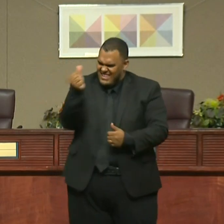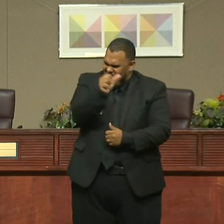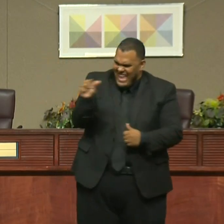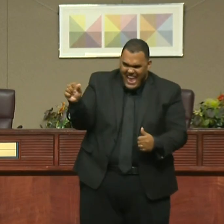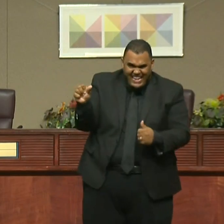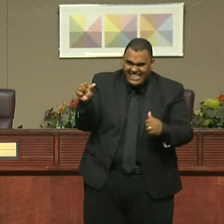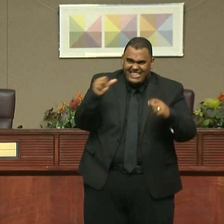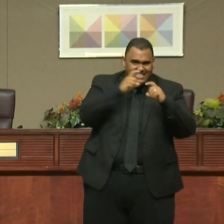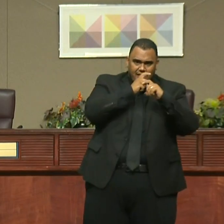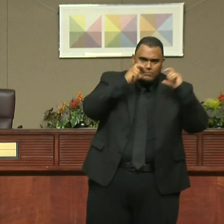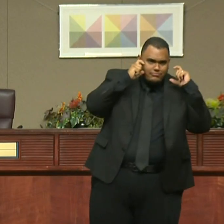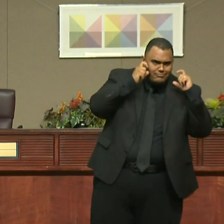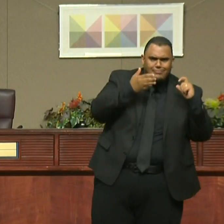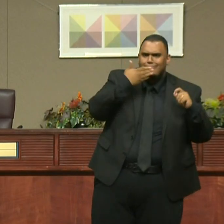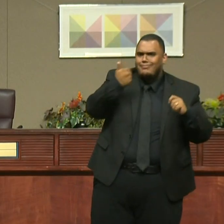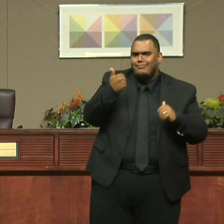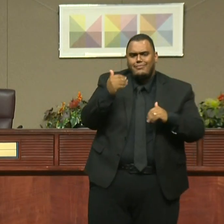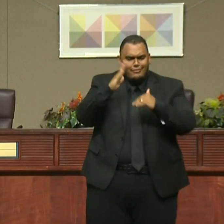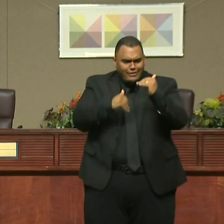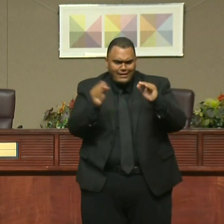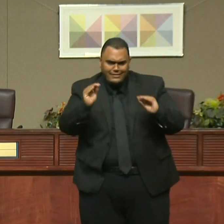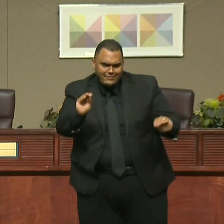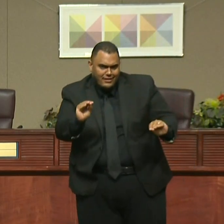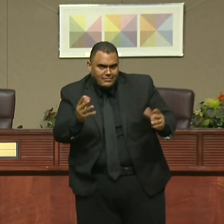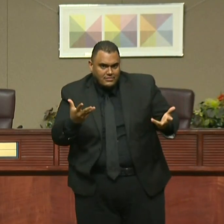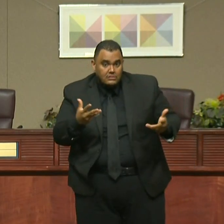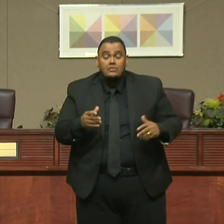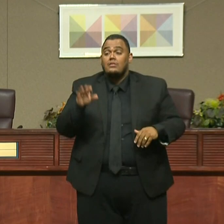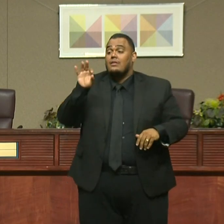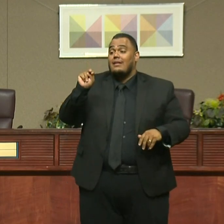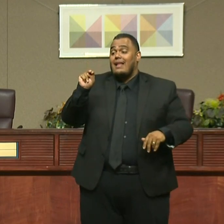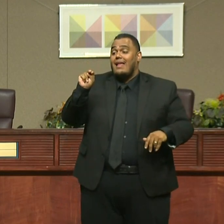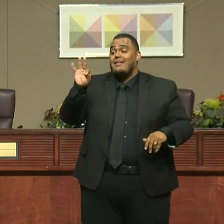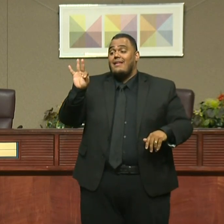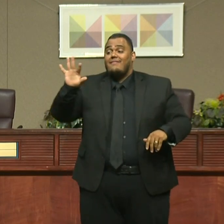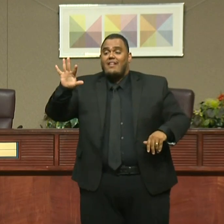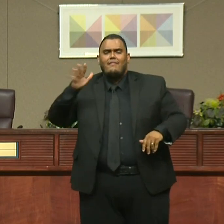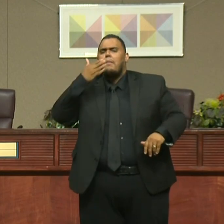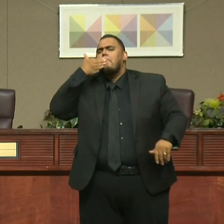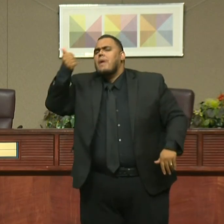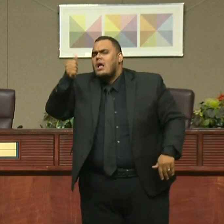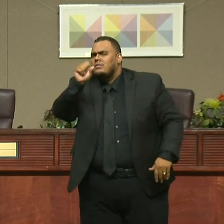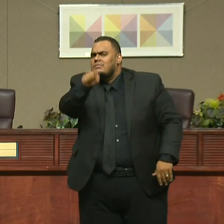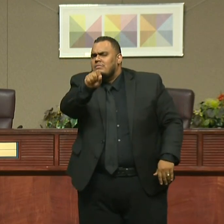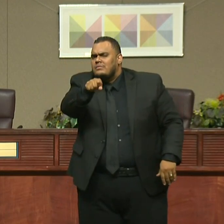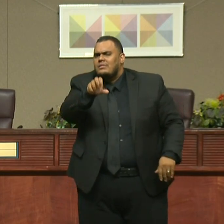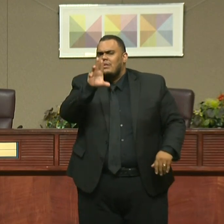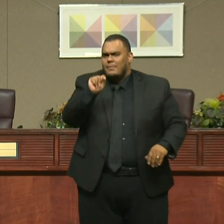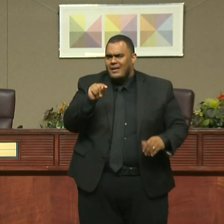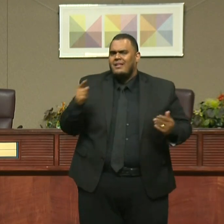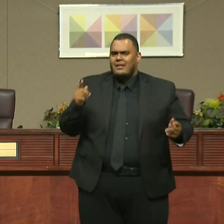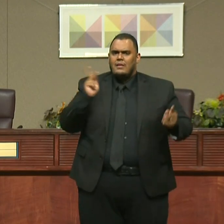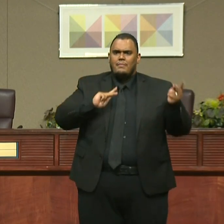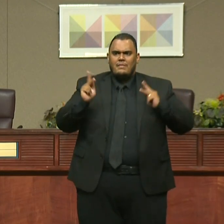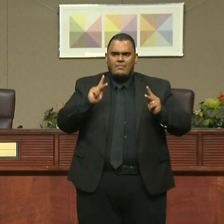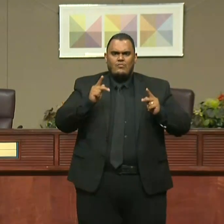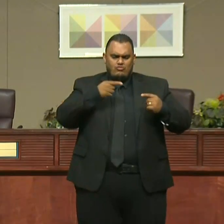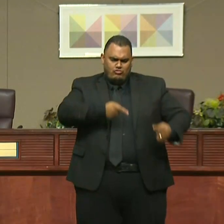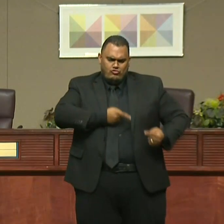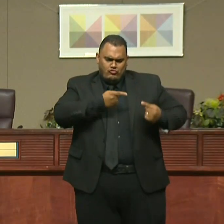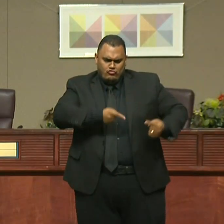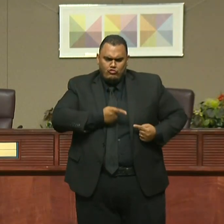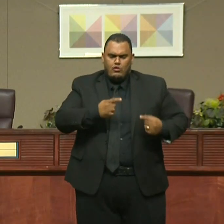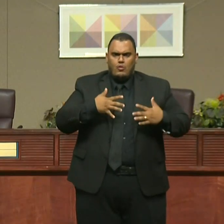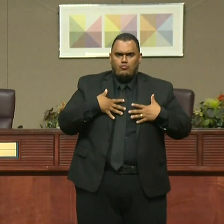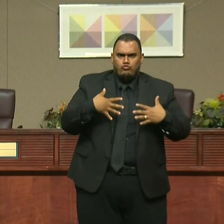non-face covering. Of course, N95 are the best mask, but people find it a little bit troubling to breathe because they adjust very